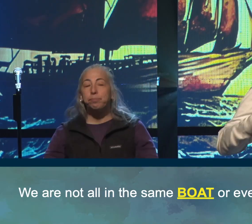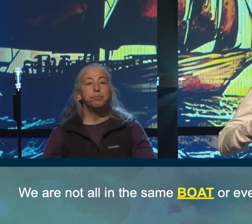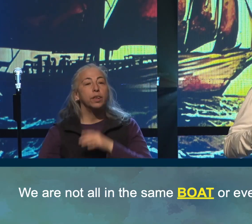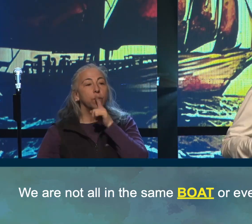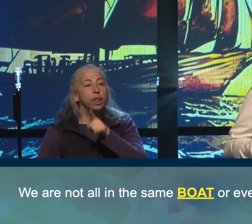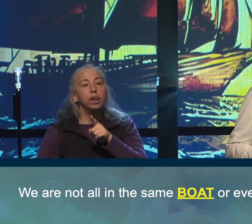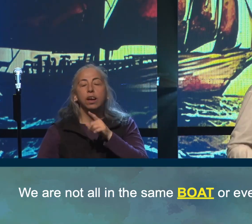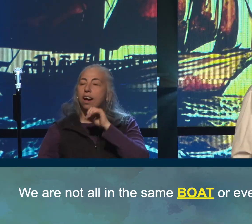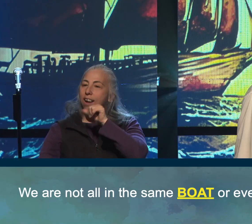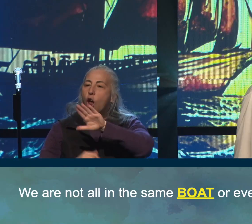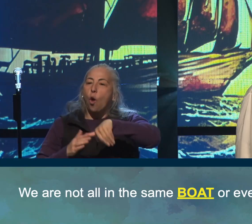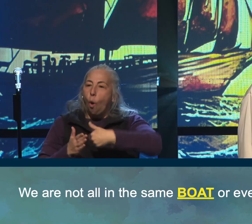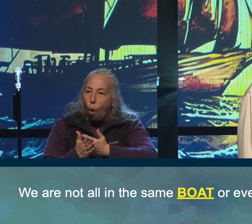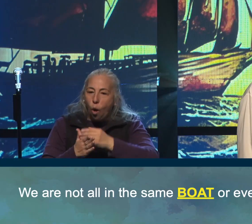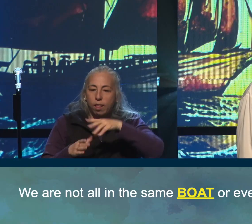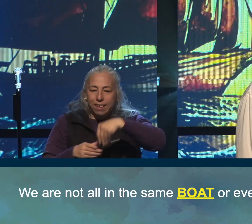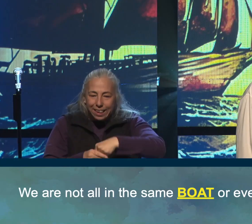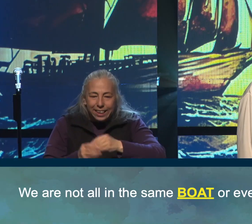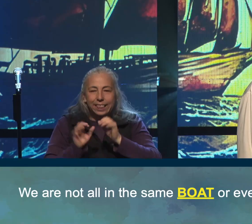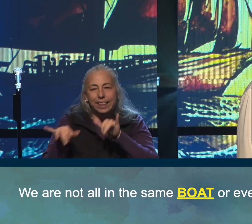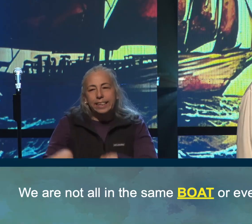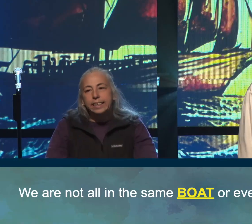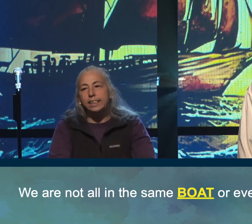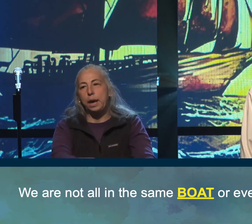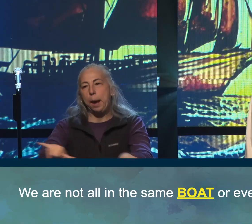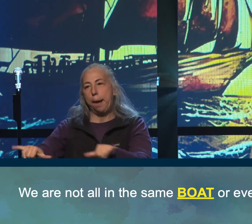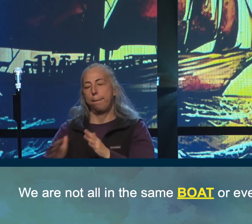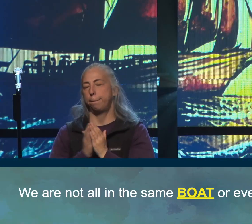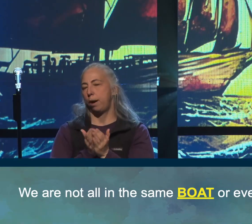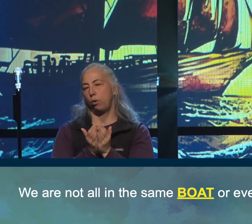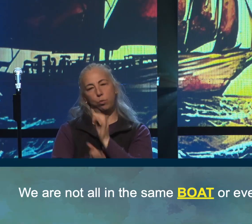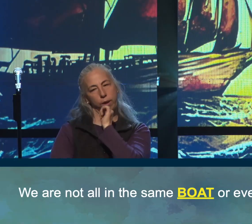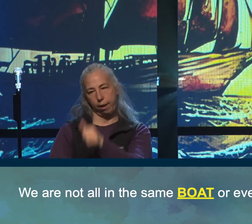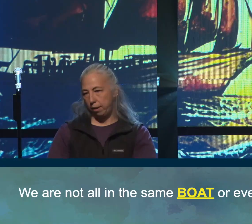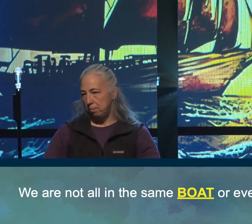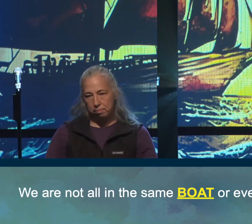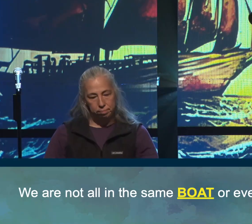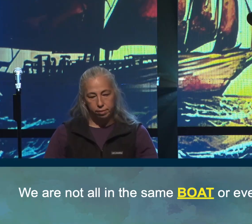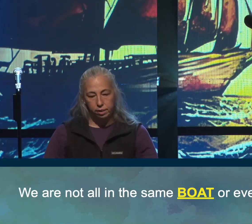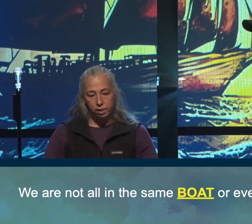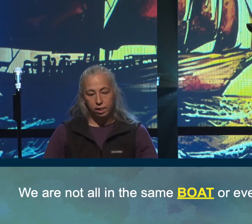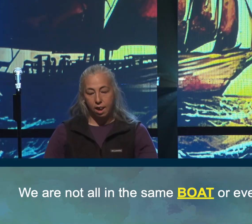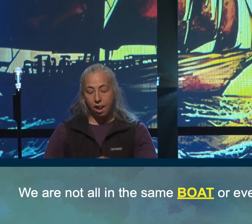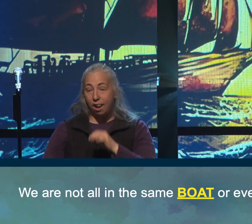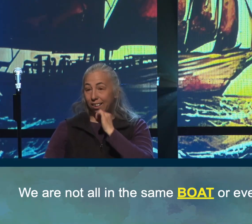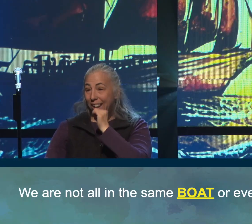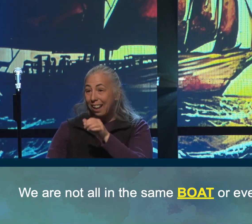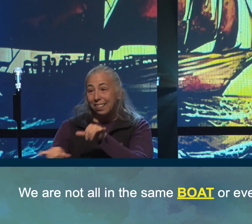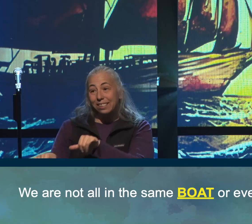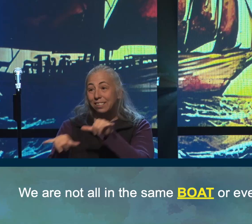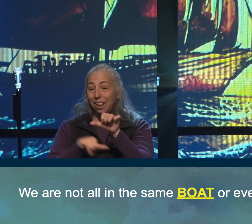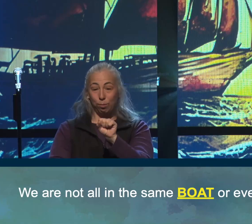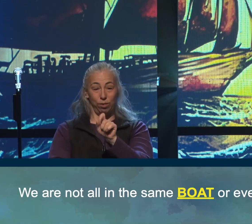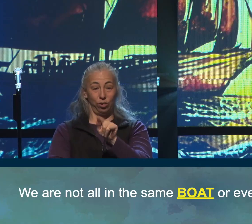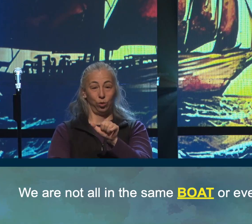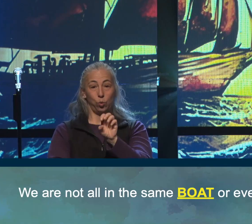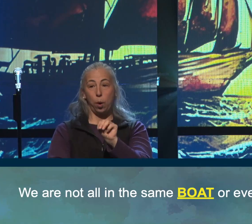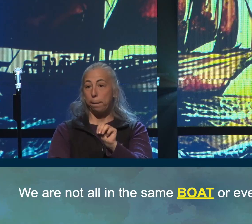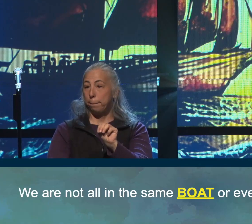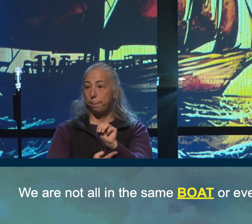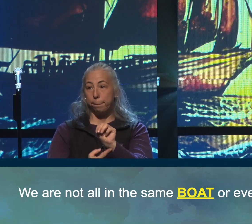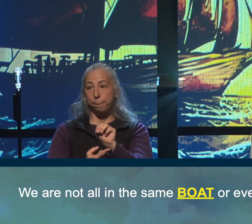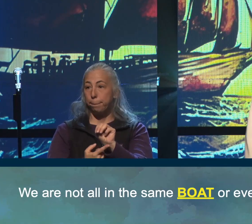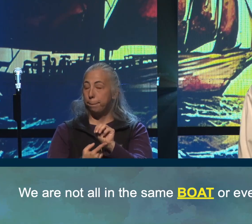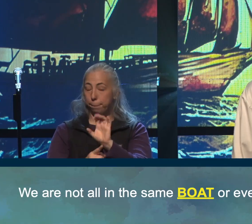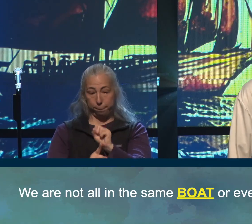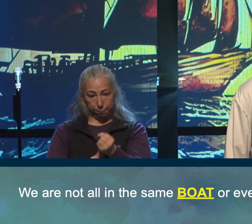We are not all in the same boat, okay? And we're not even in the same storm, right? It's